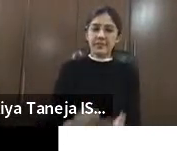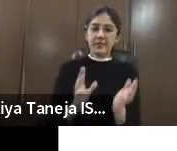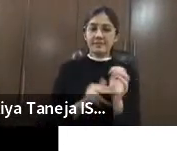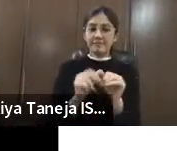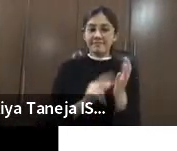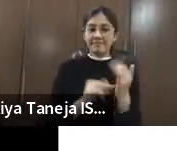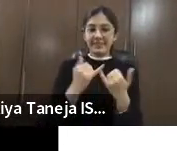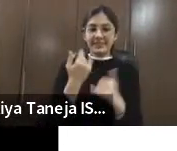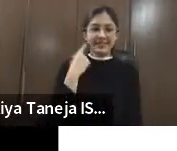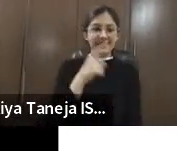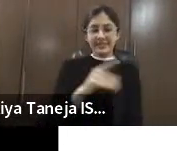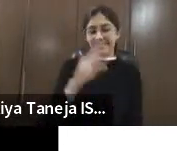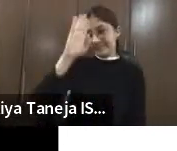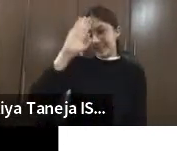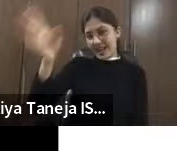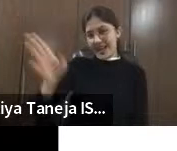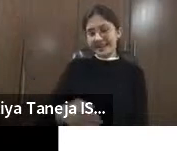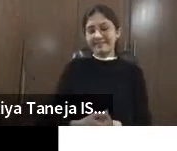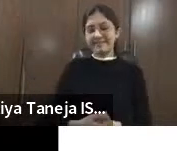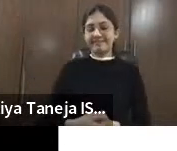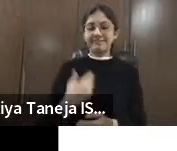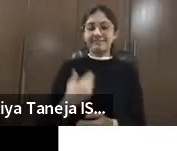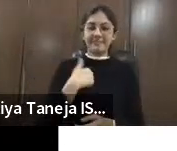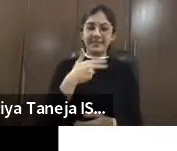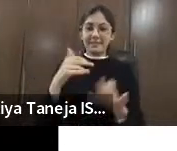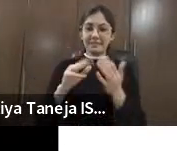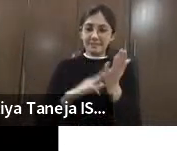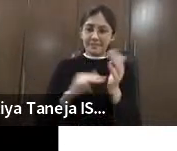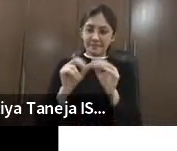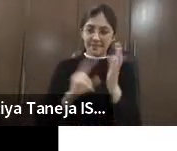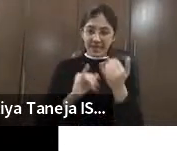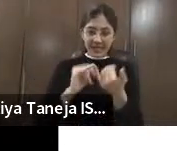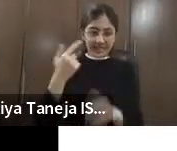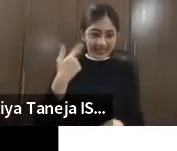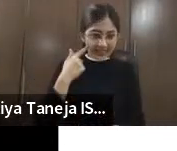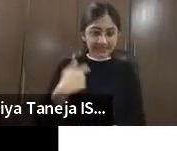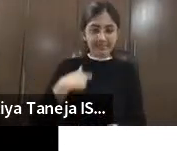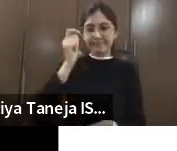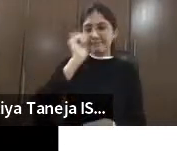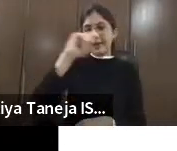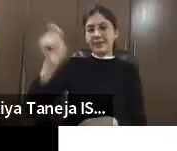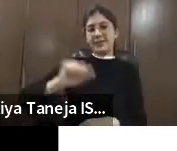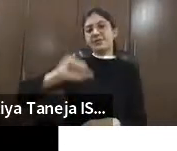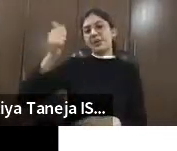Hi everyone, this is Mansi Joshi, para badminton athlete and current para badminton world champion.